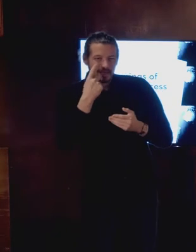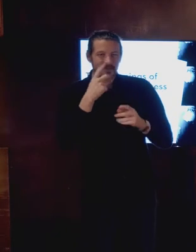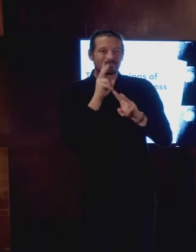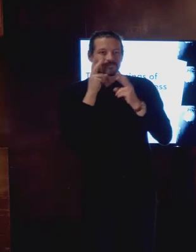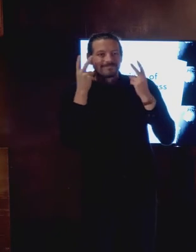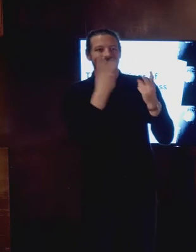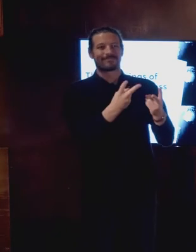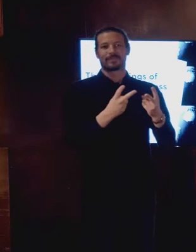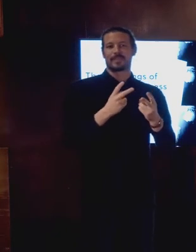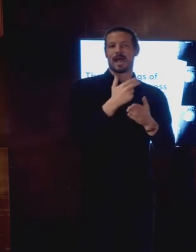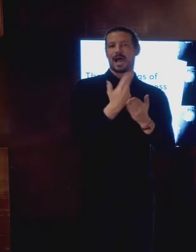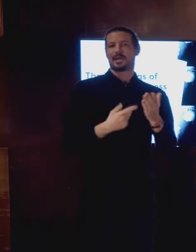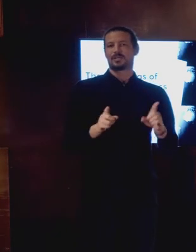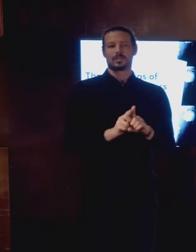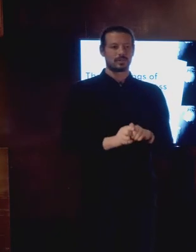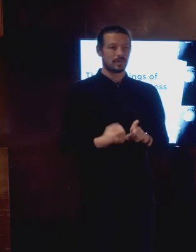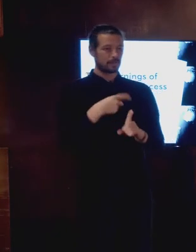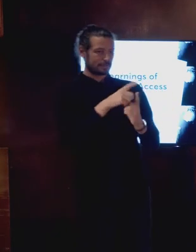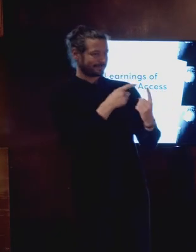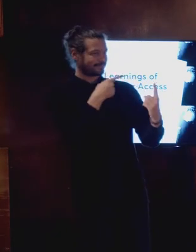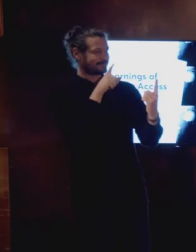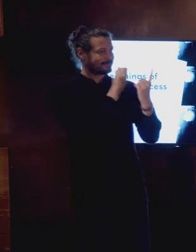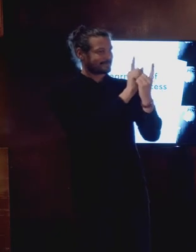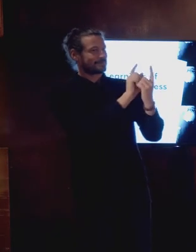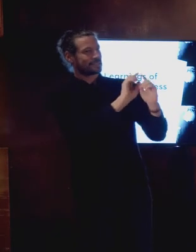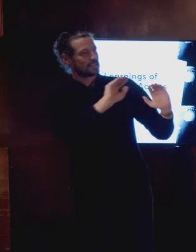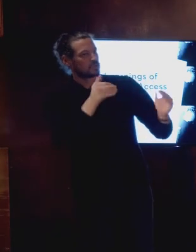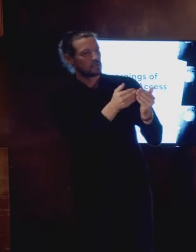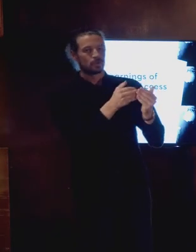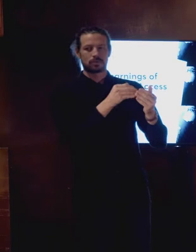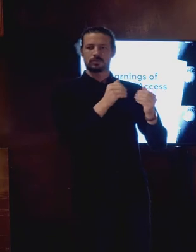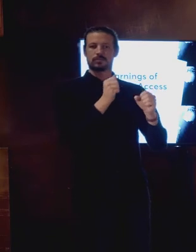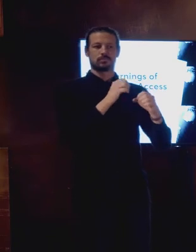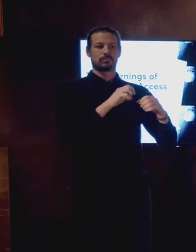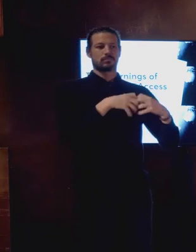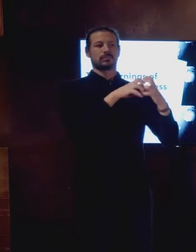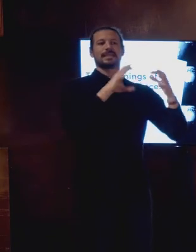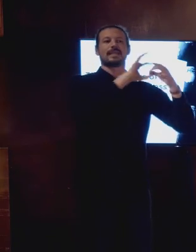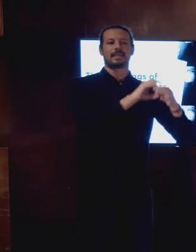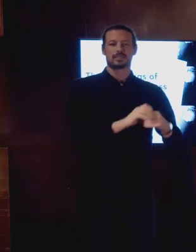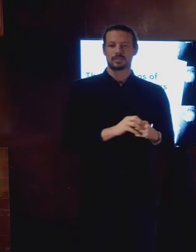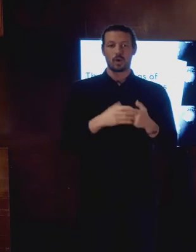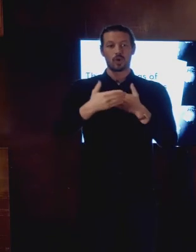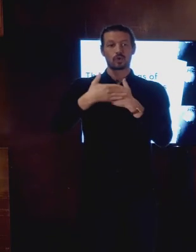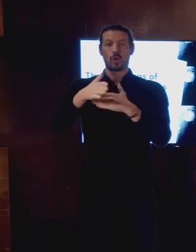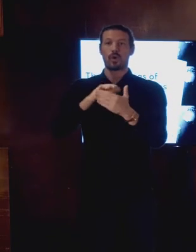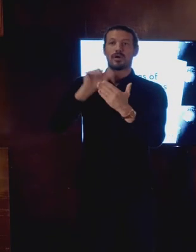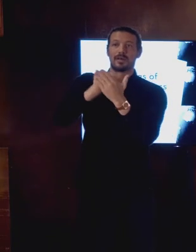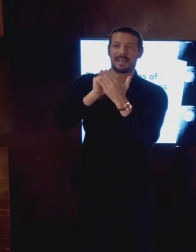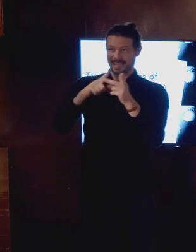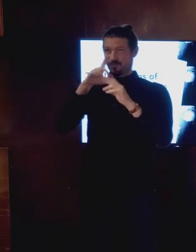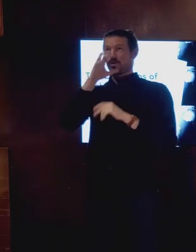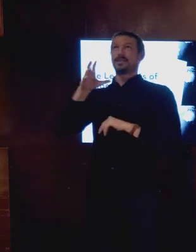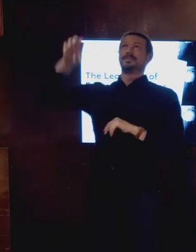art as well. And making connections with people that perhaps you want to work with and knock on doors. If you can reach the door